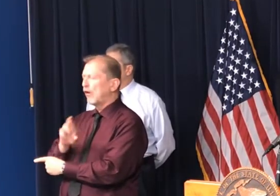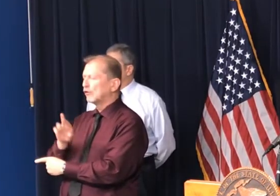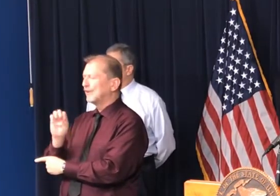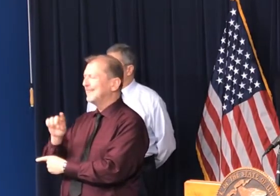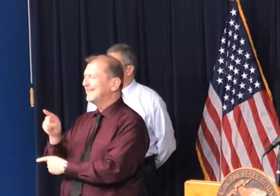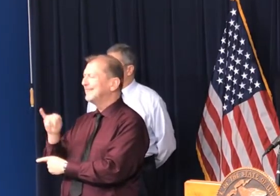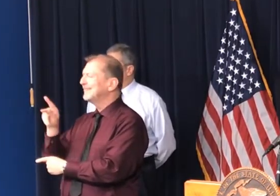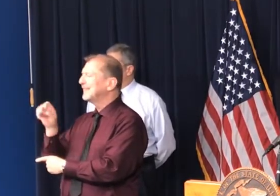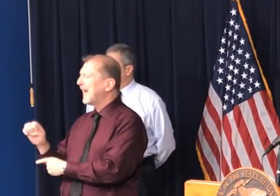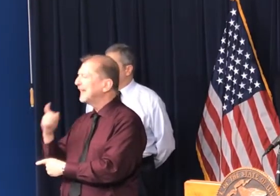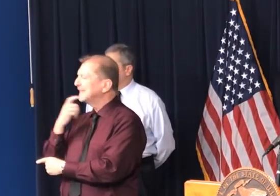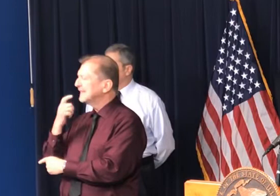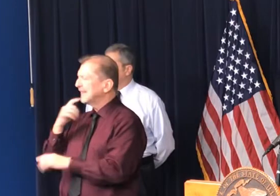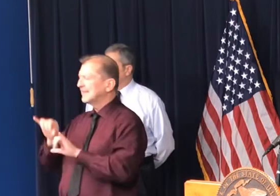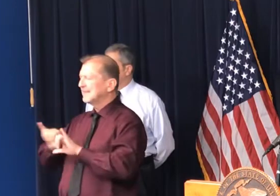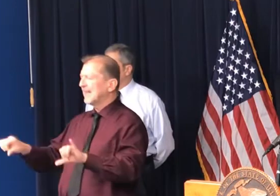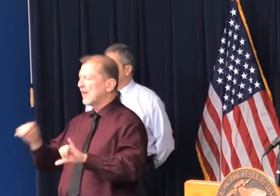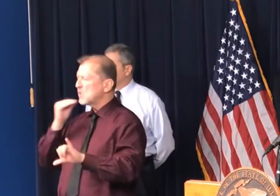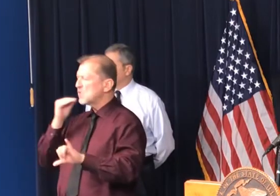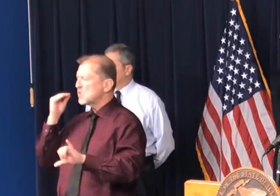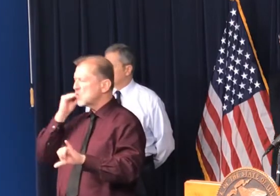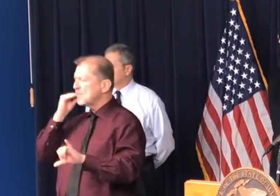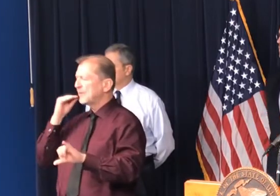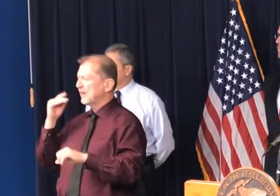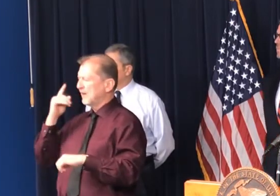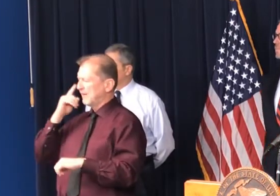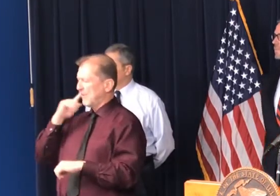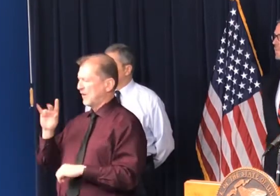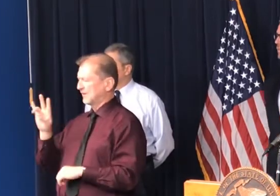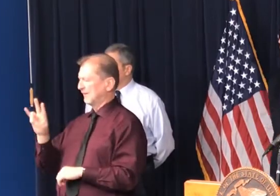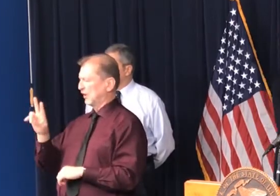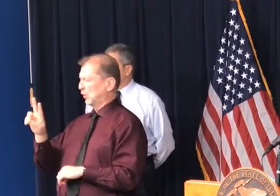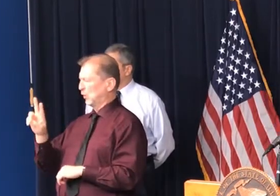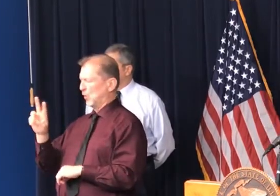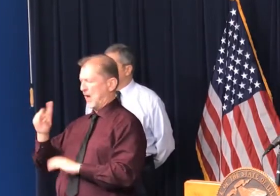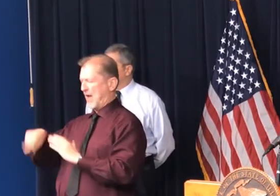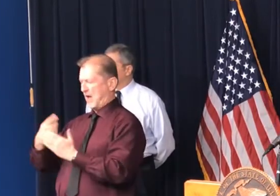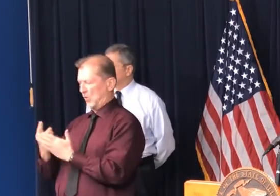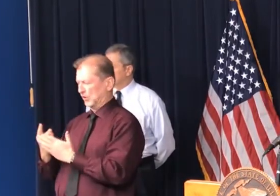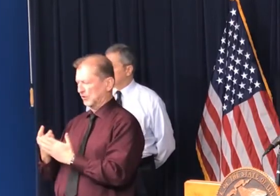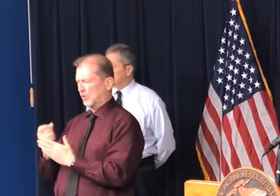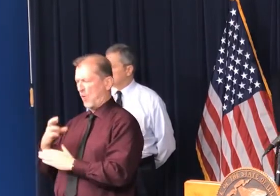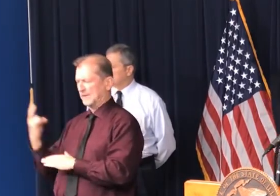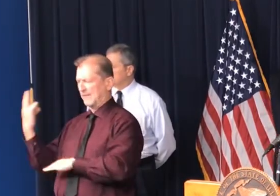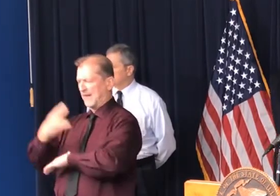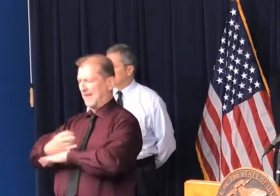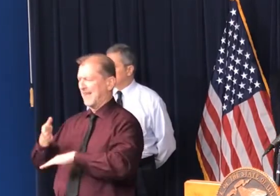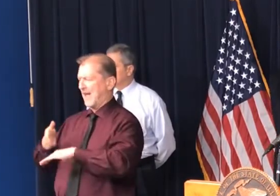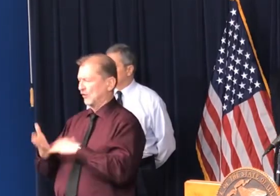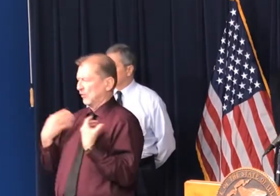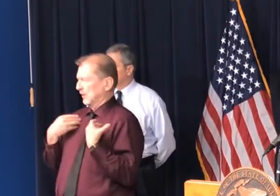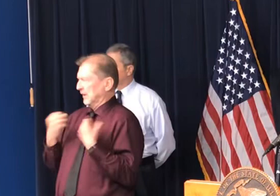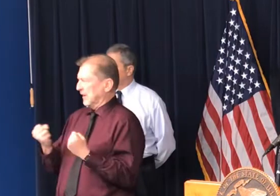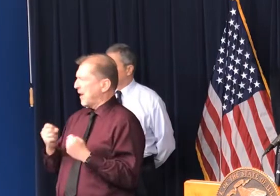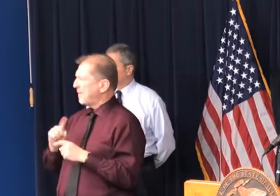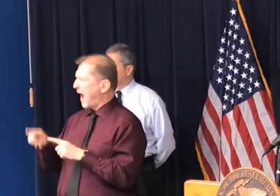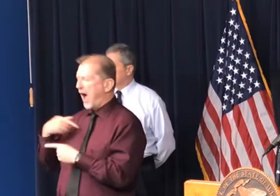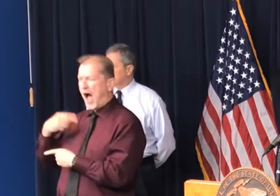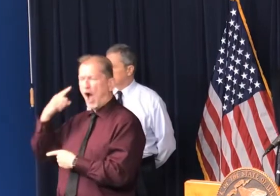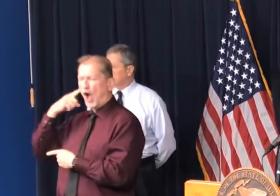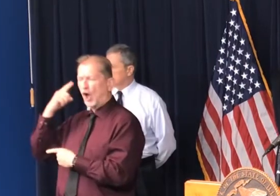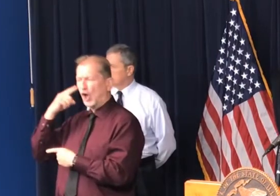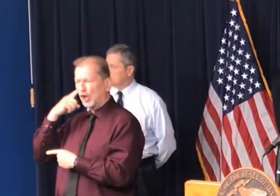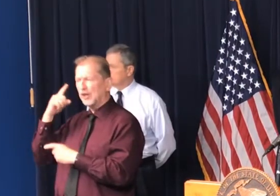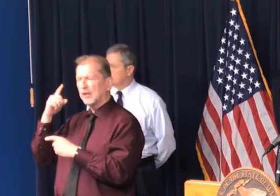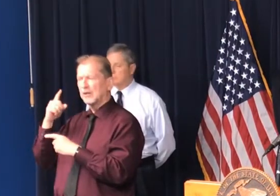the recommendation to stay home for only 7 days or 72 hours after an illness or symptoms are alleviated, when we've heard the virus is